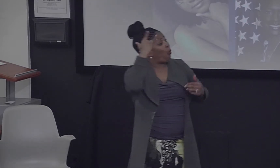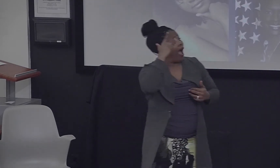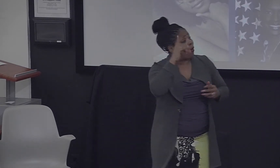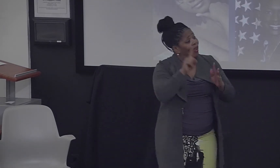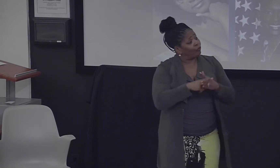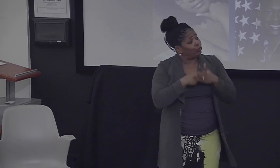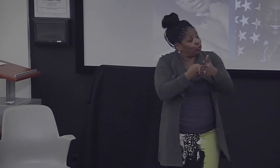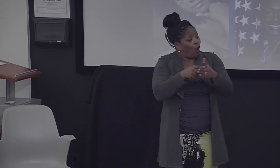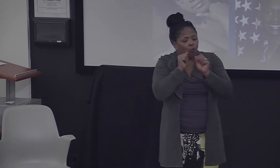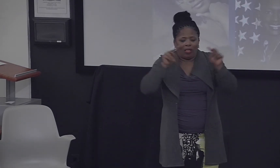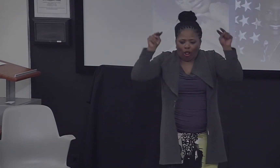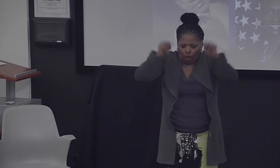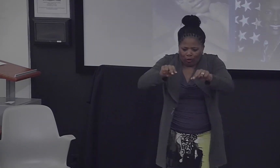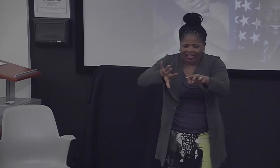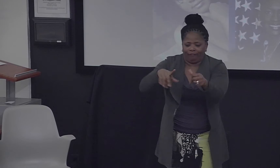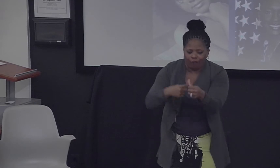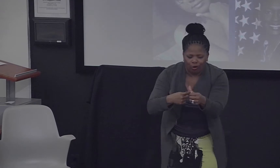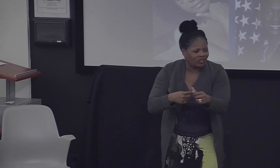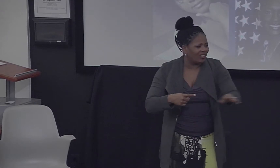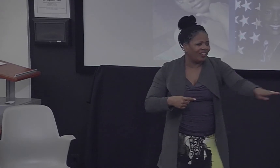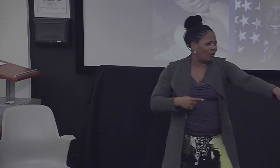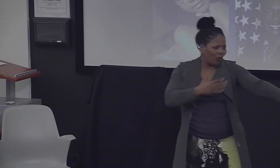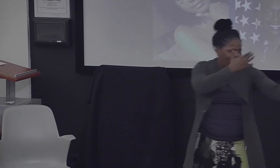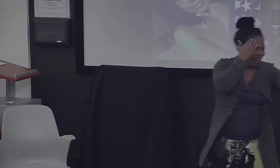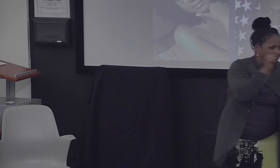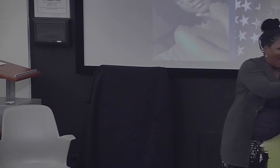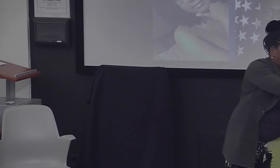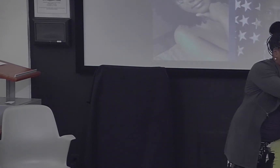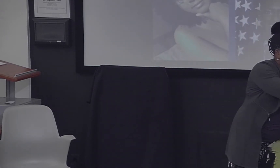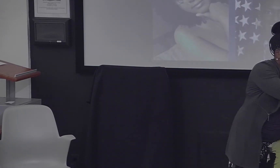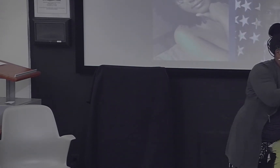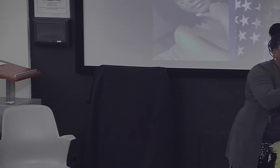from that, we'll be able to make places of change. We need to look at it first.